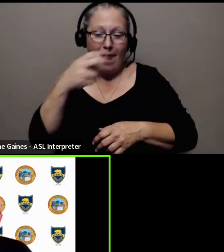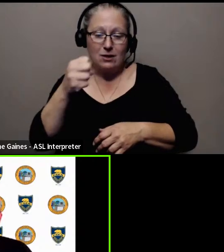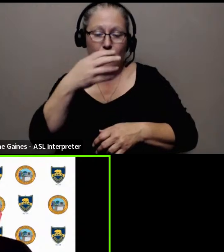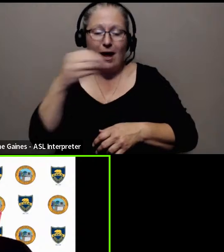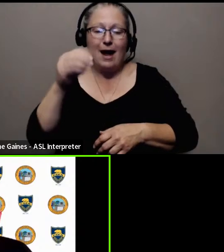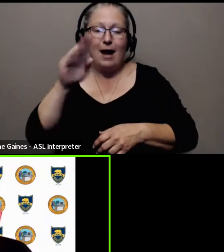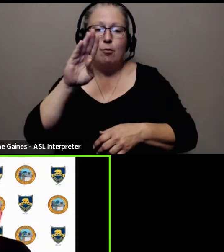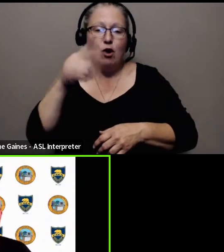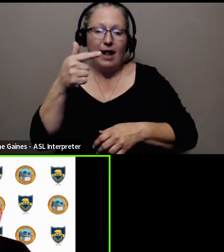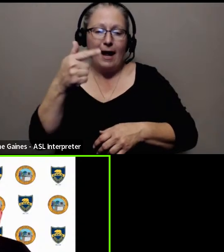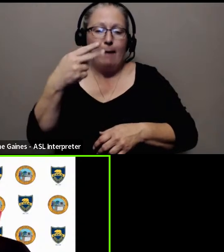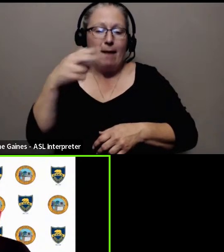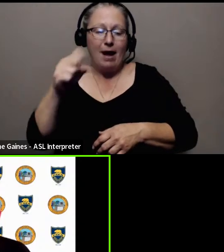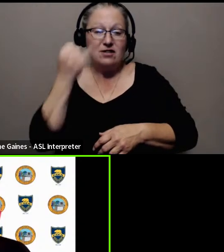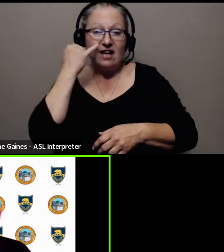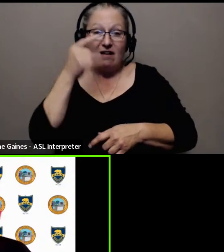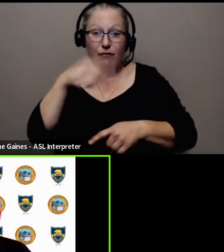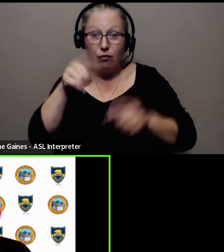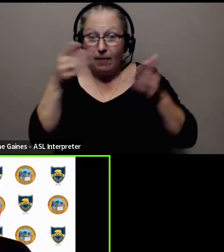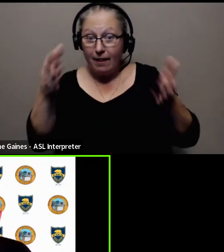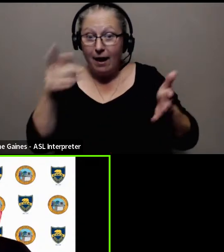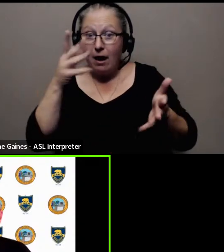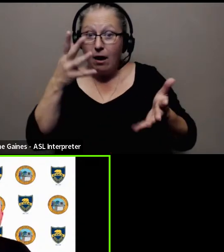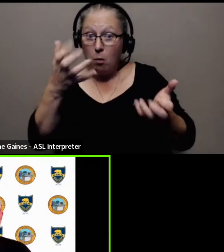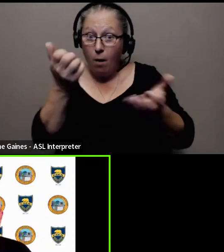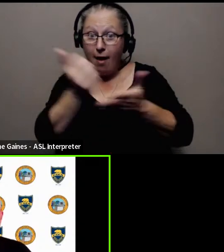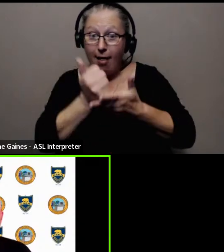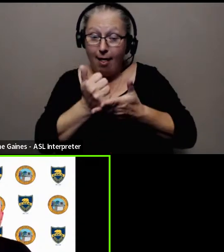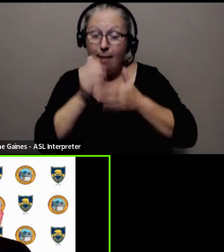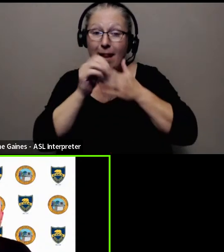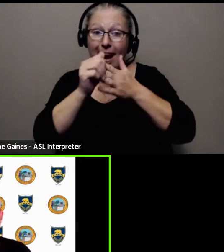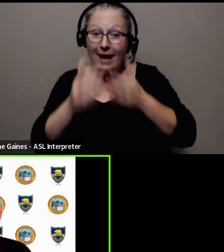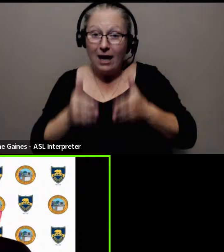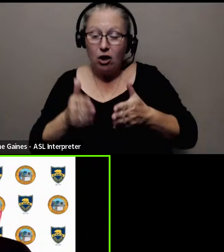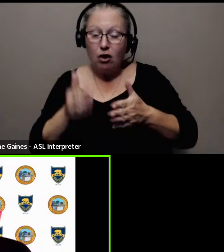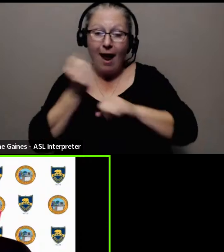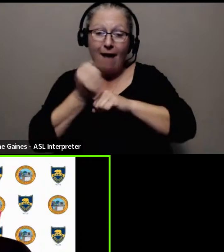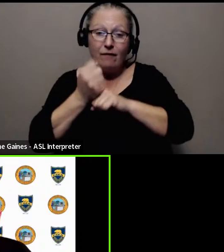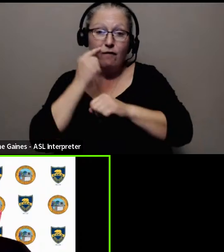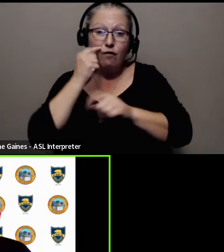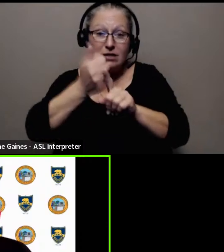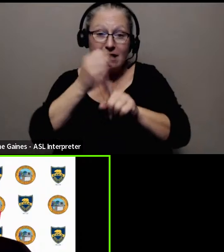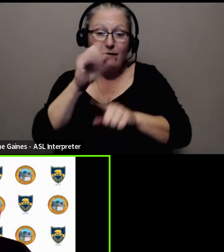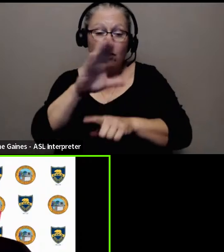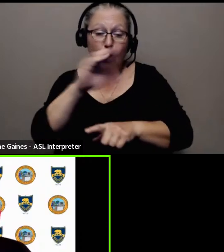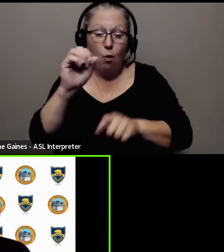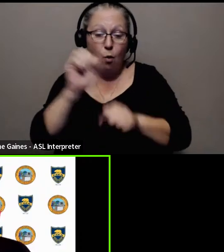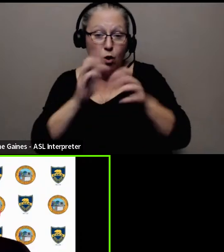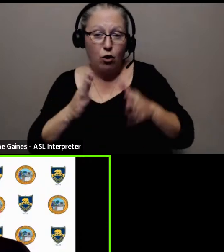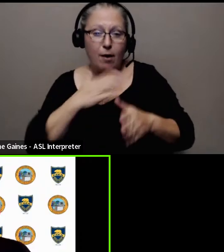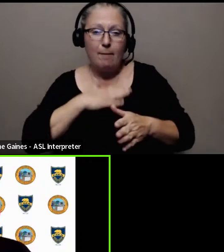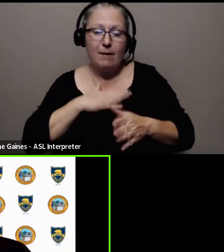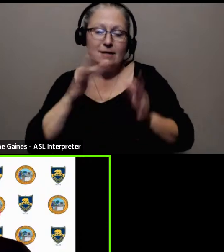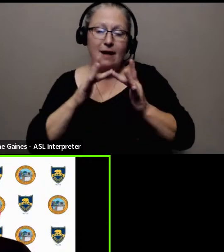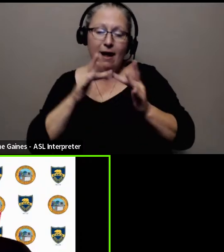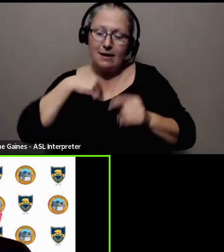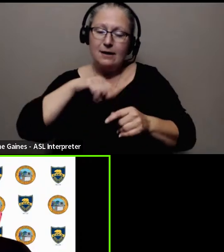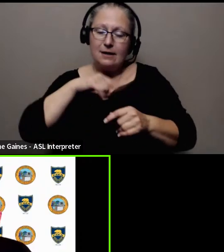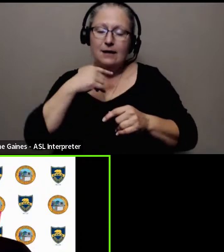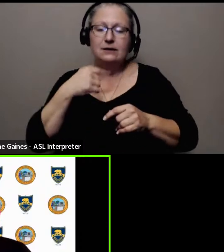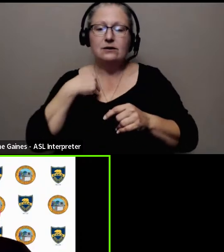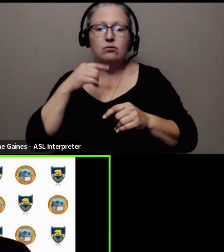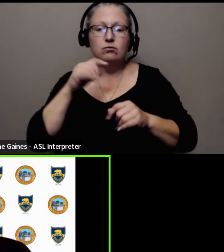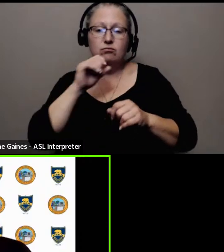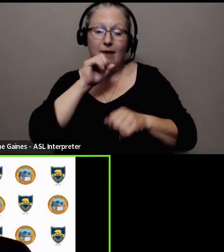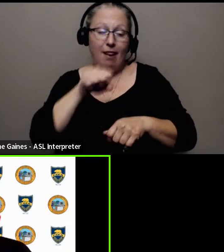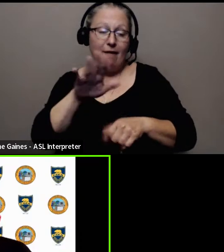School. So if you're out there and you'd like to help be a leader and advocate for yourself and your coworkers, please contact us. We'd